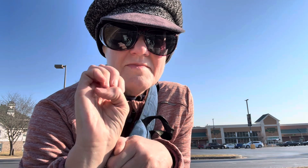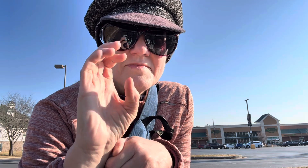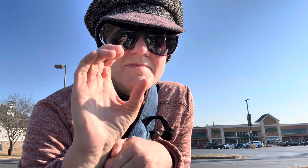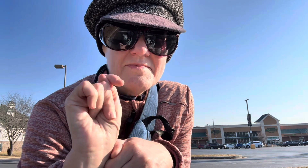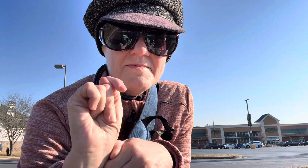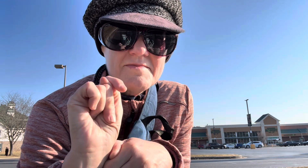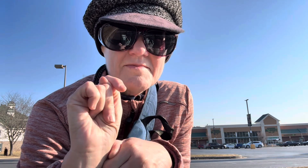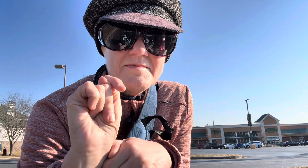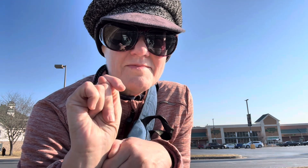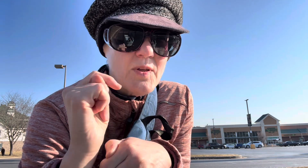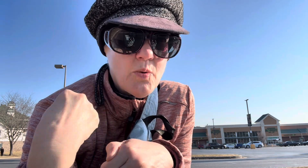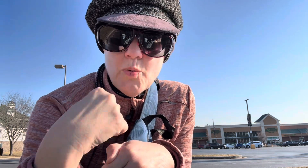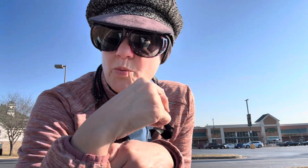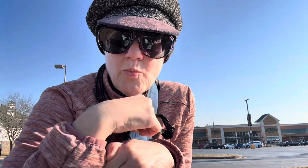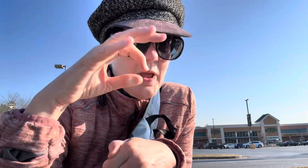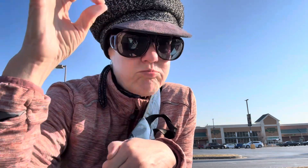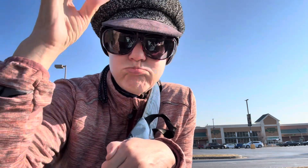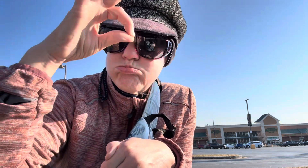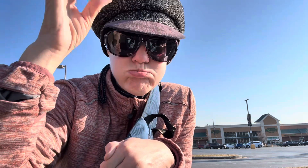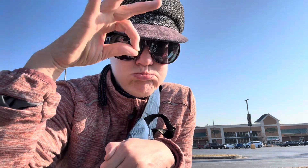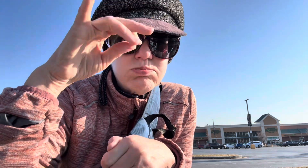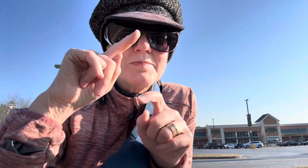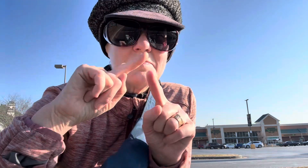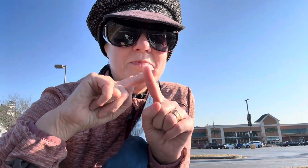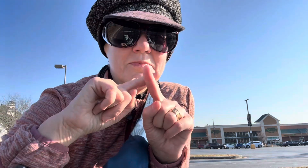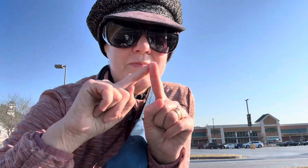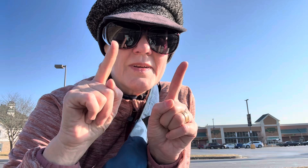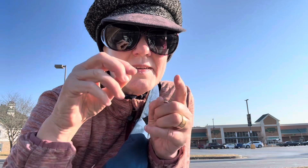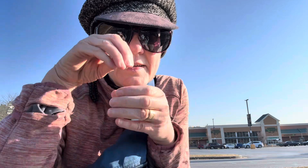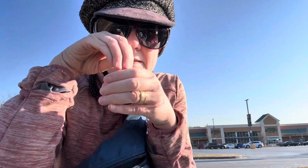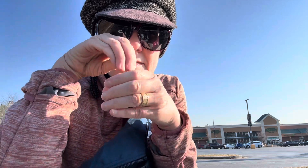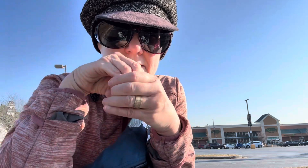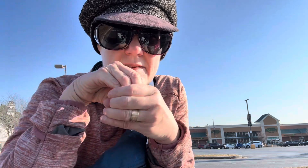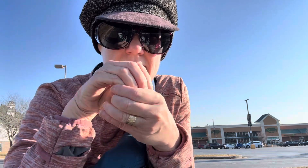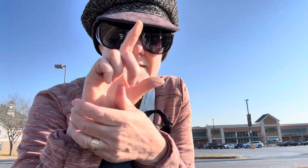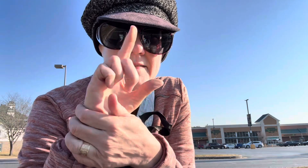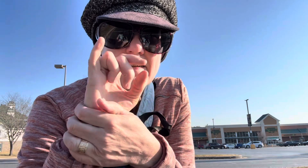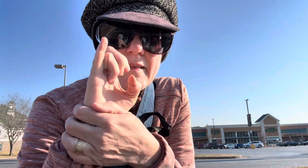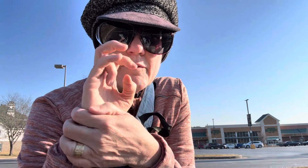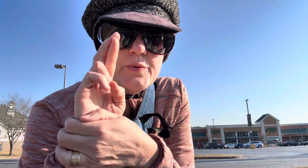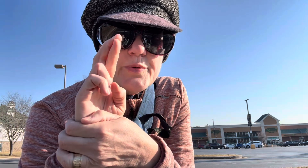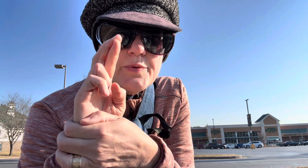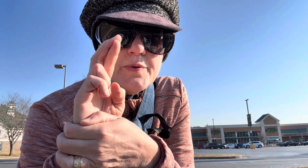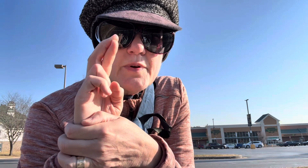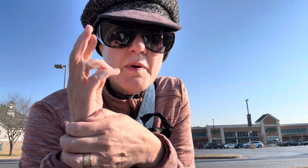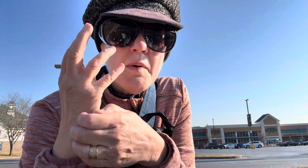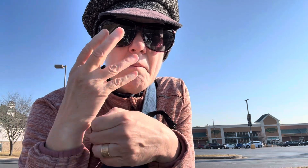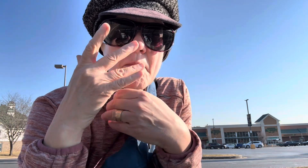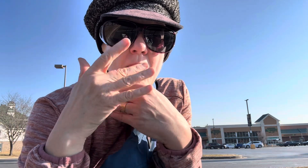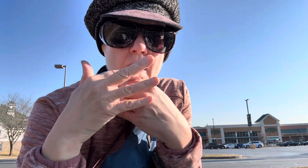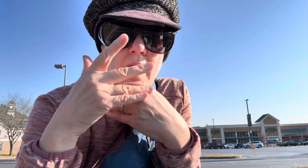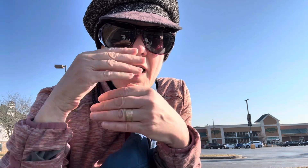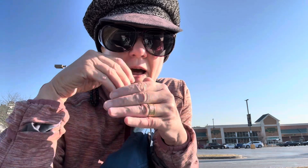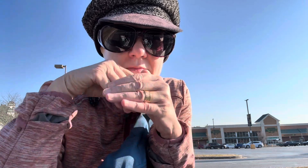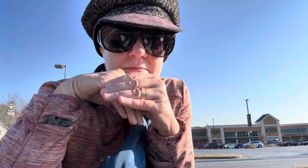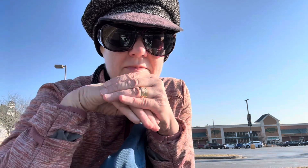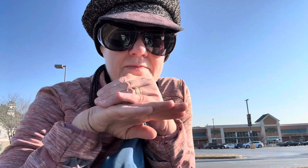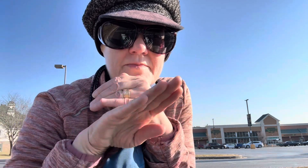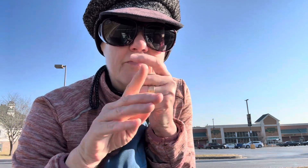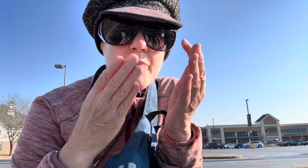Blood comes into your liver through the artery. The liver filters your blood, and that filtered blood leaves through